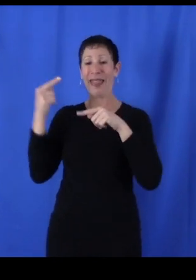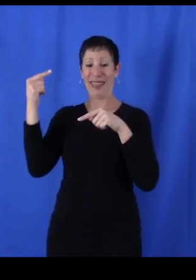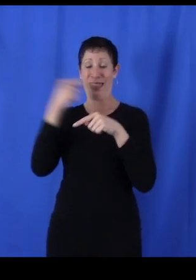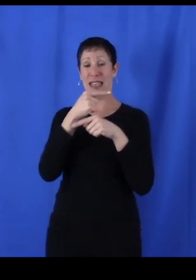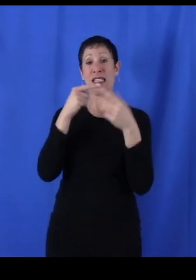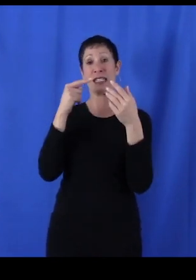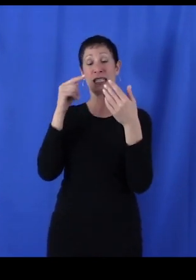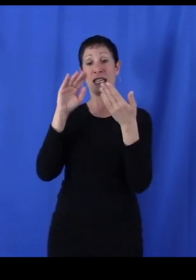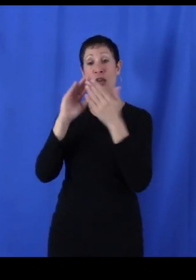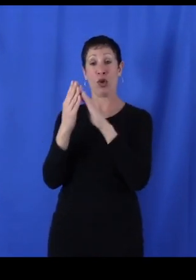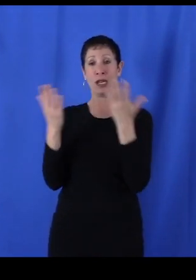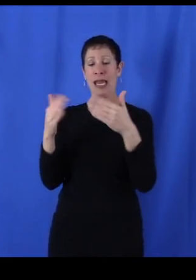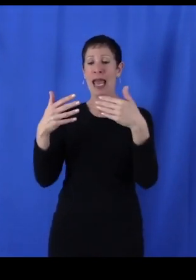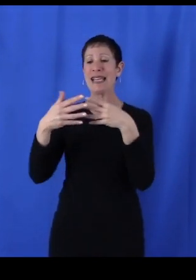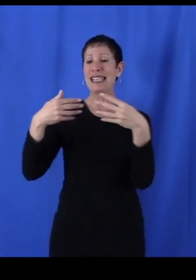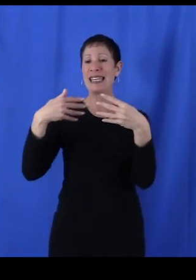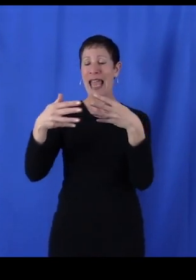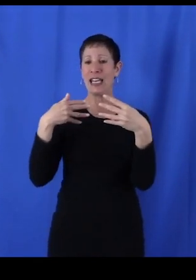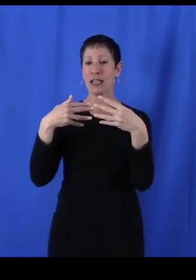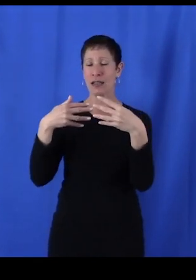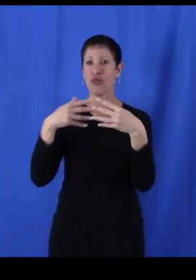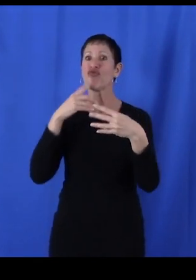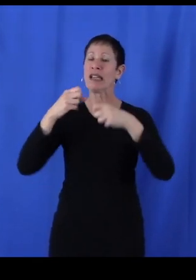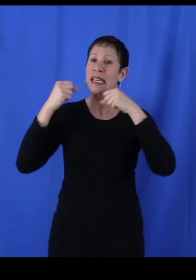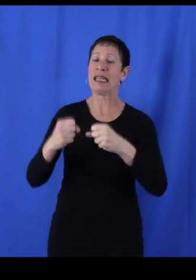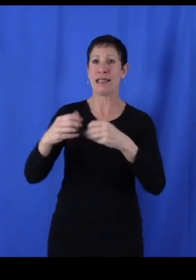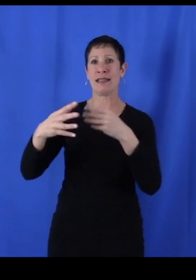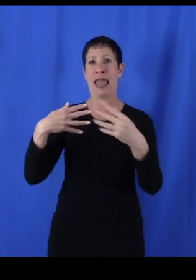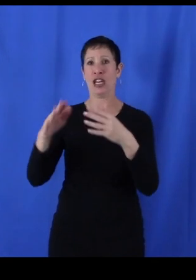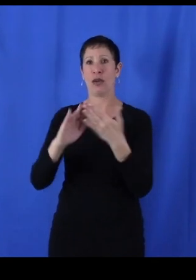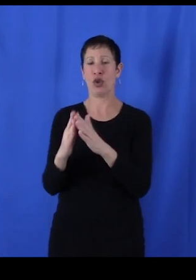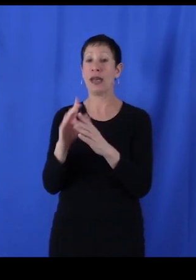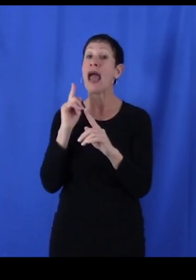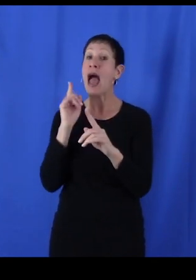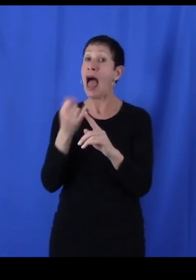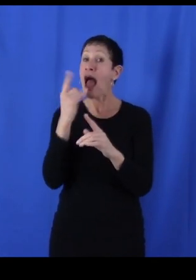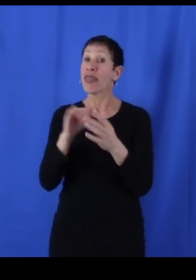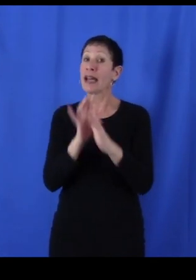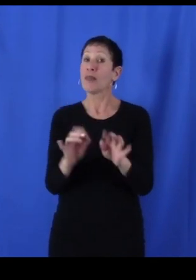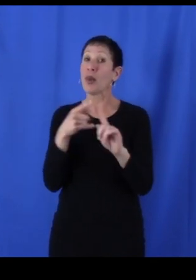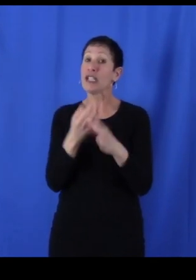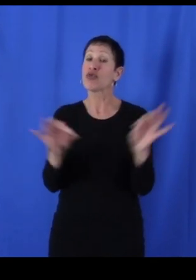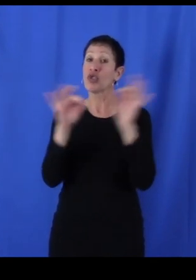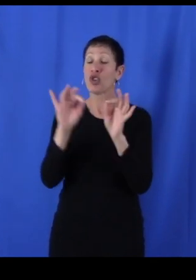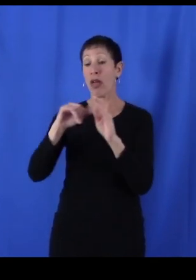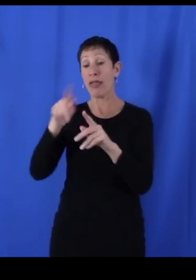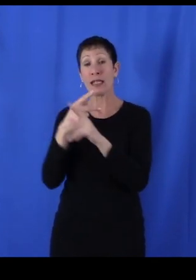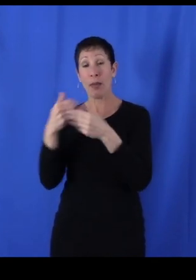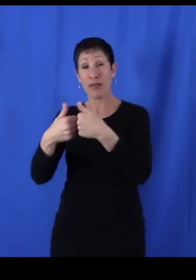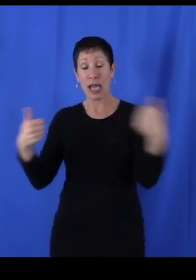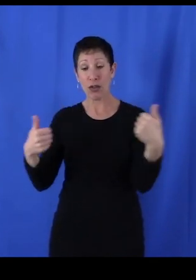This is gated. This is gated communities on steroids. And this is crucial because this type